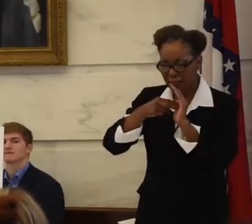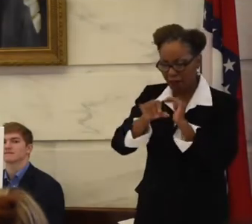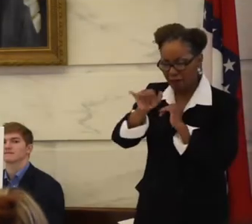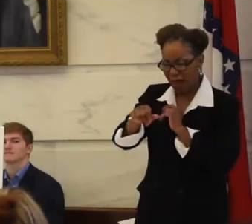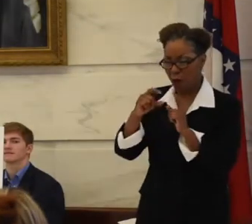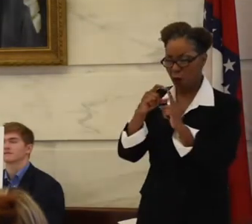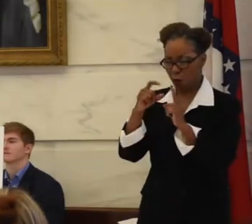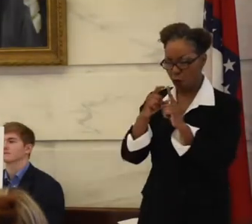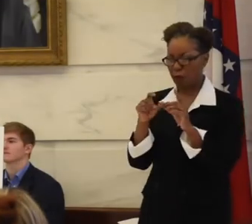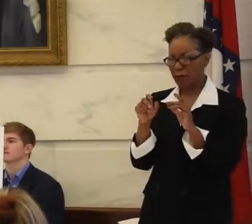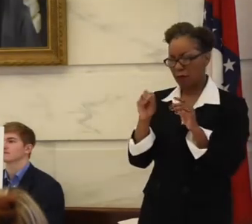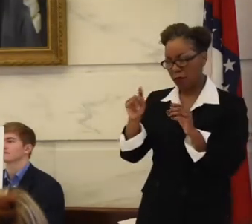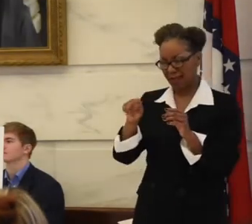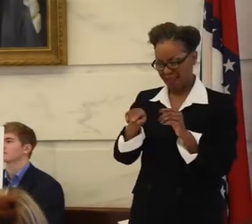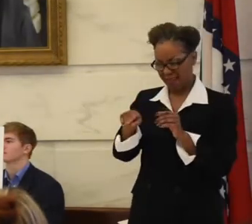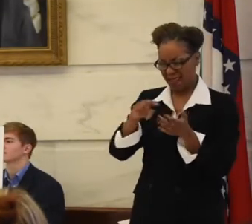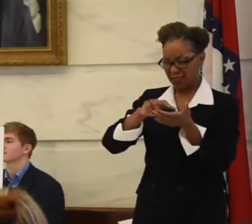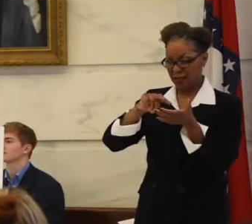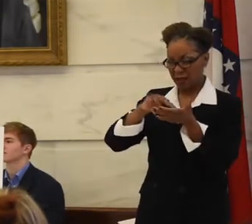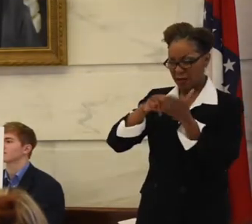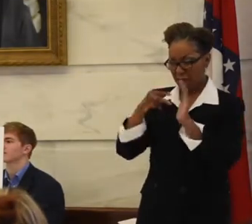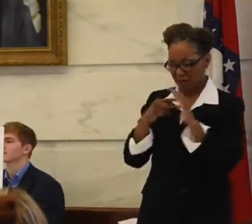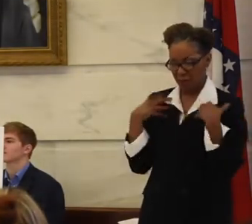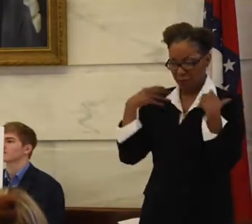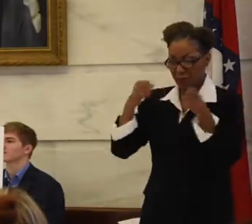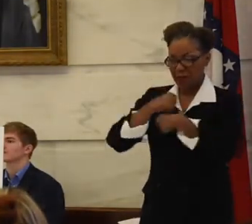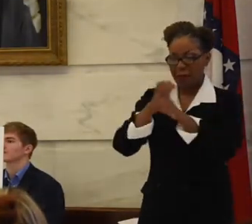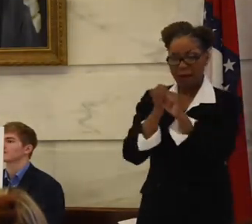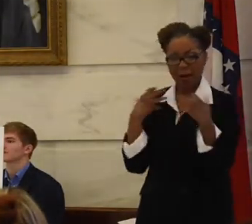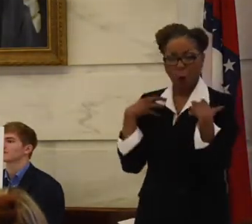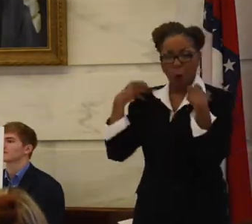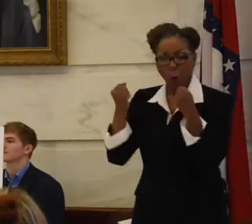and it means to make something whole again.